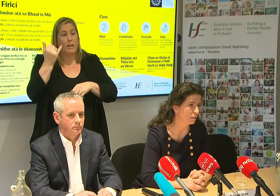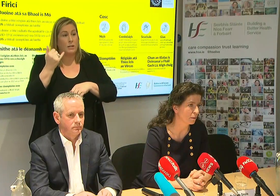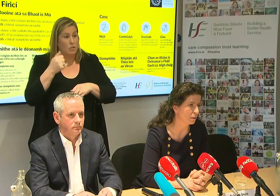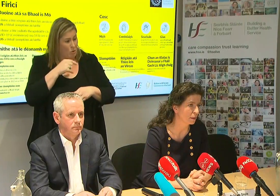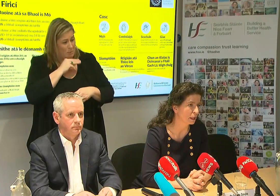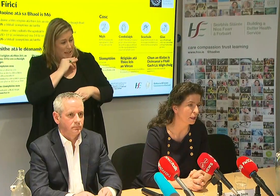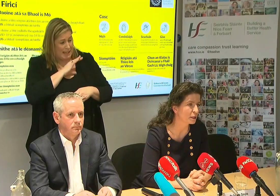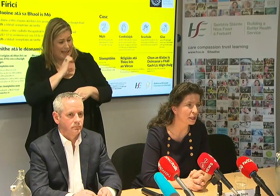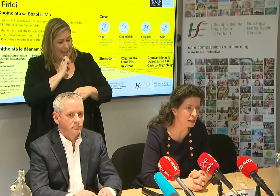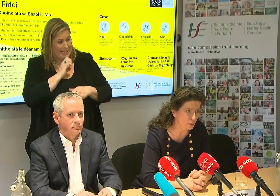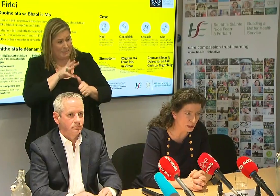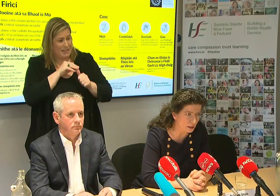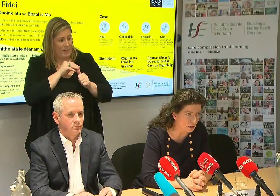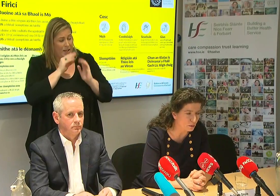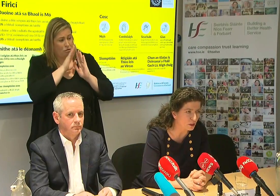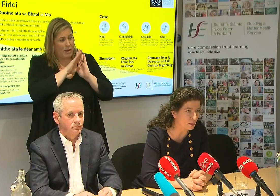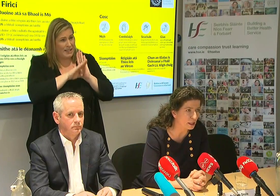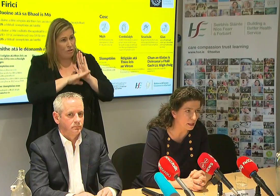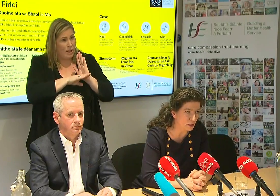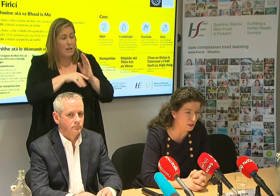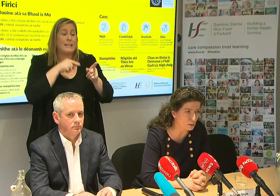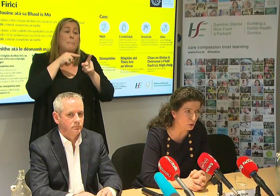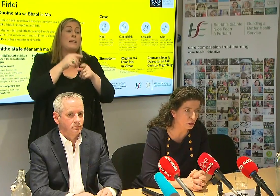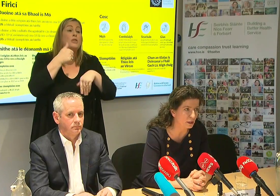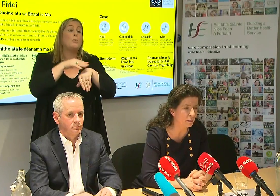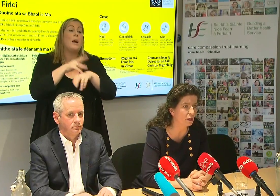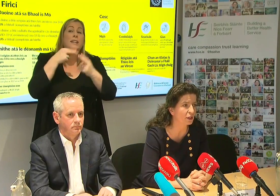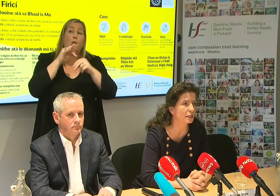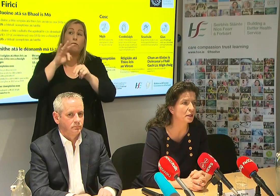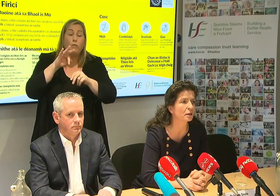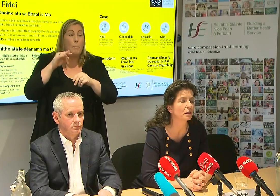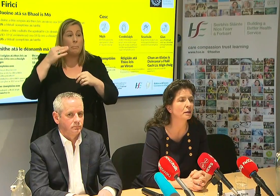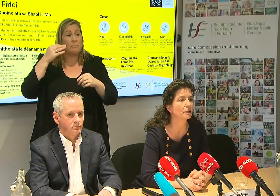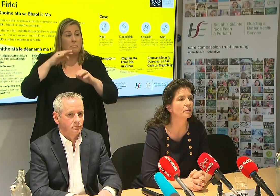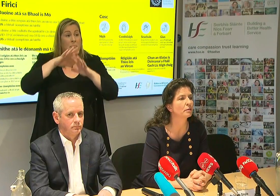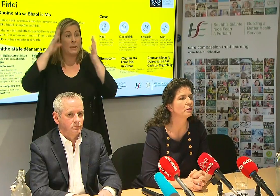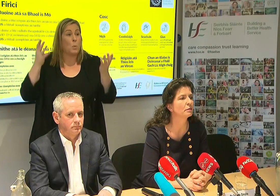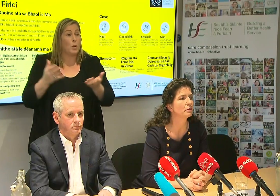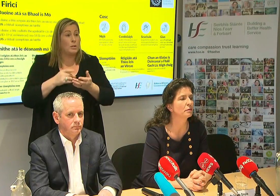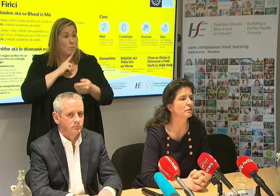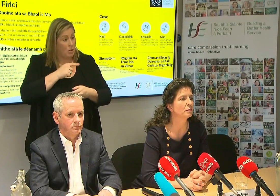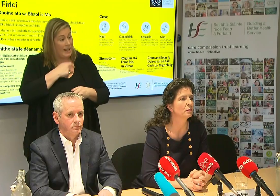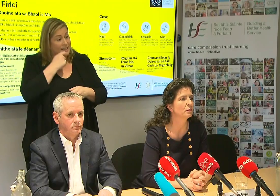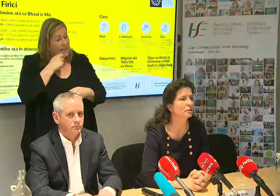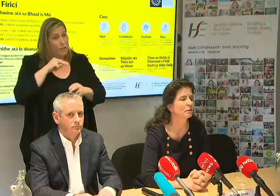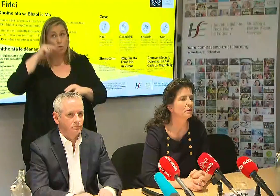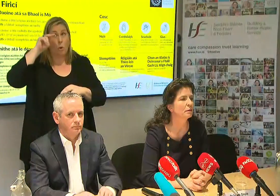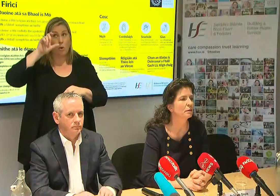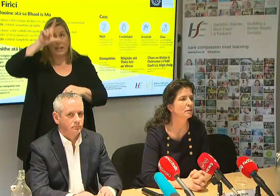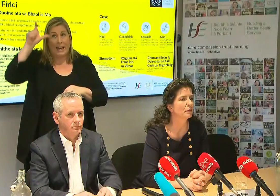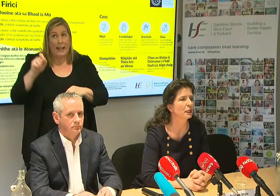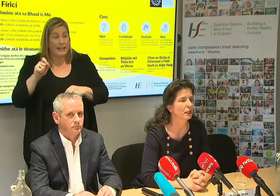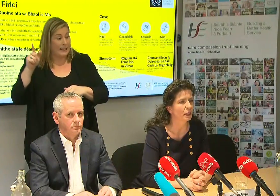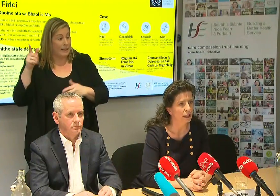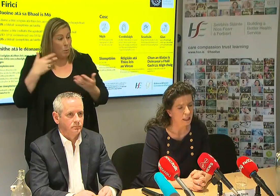case-specific criteria? It depends on where they've come from and the kind of exposure that they may have had. Well, I mentioned Northern Italy, for example. What is the rule for